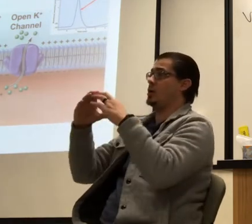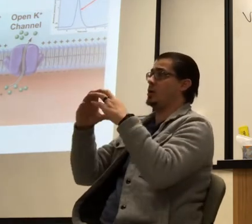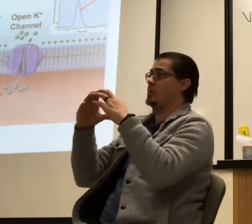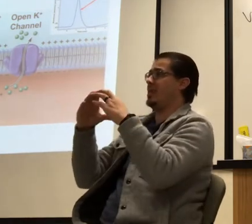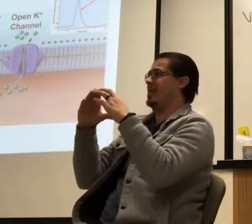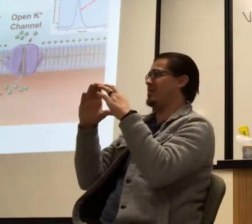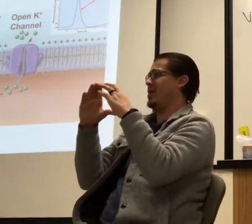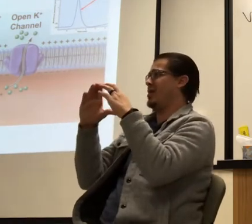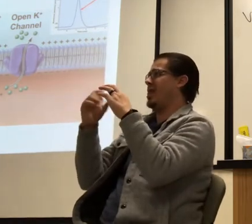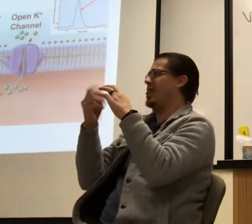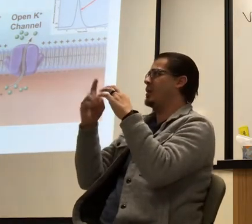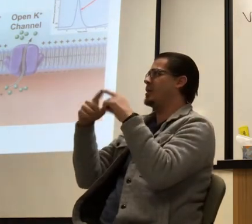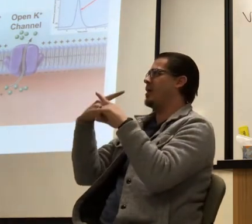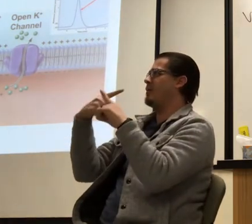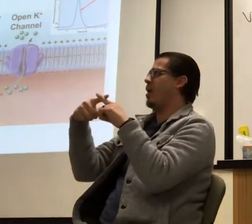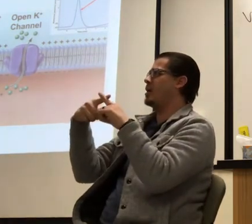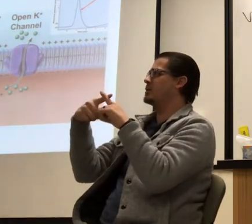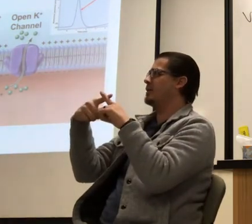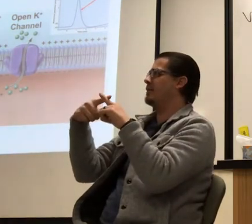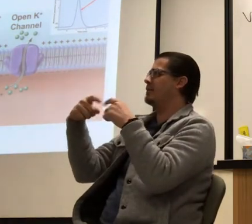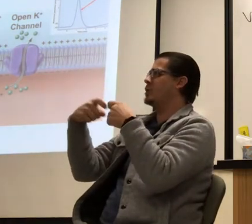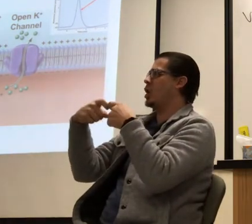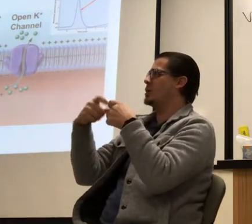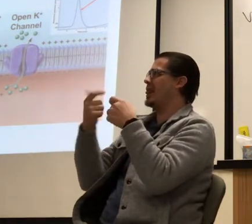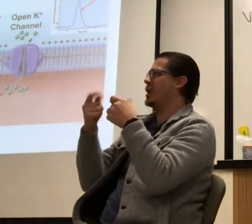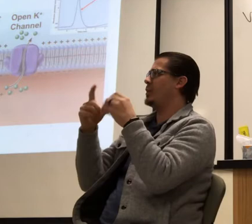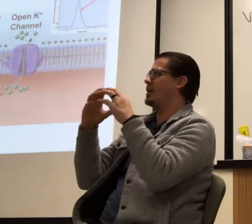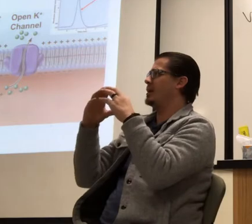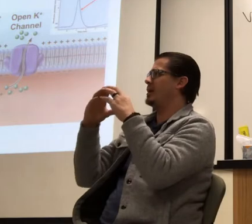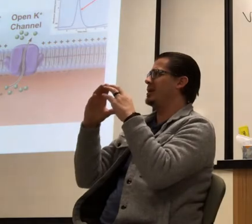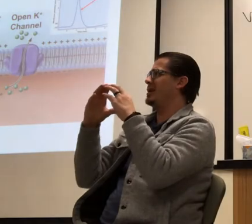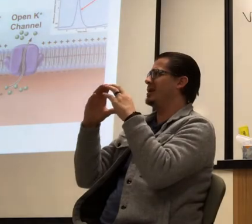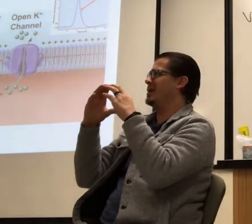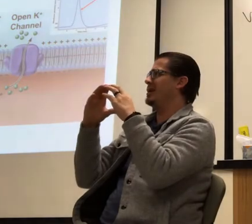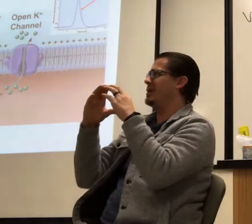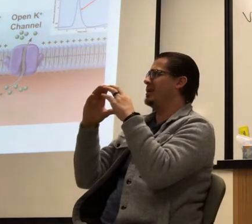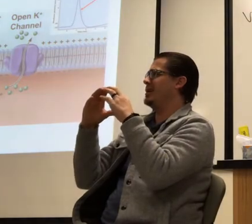a little bit of positive charge.